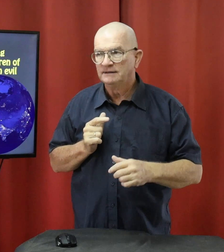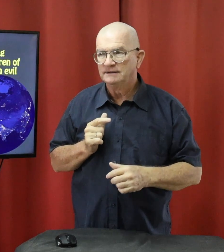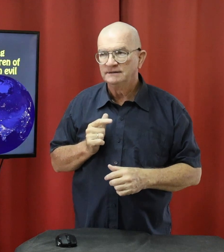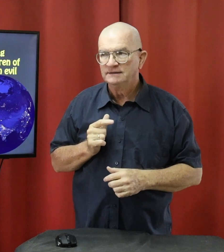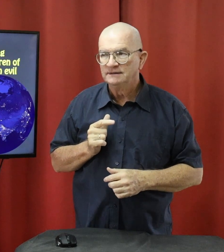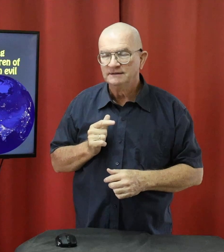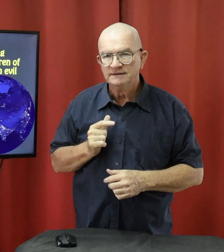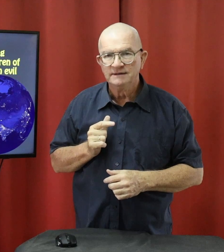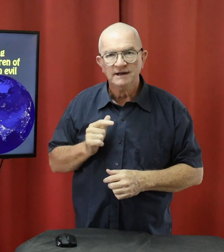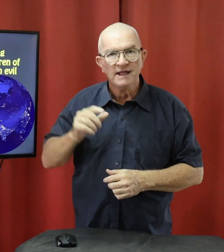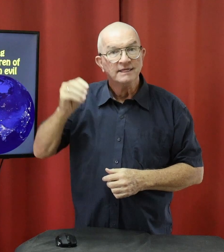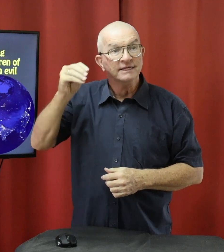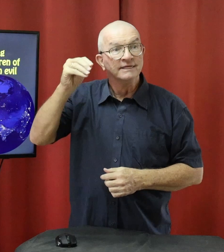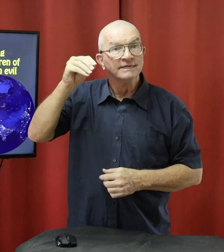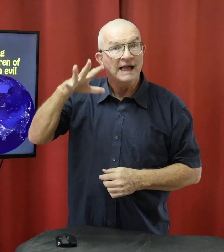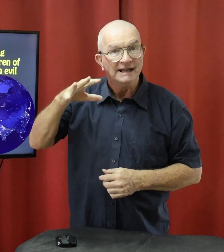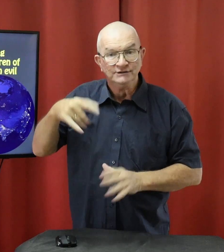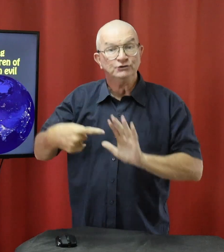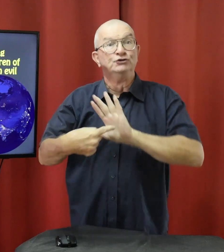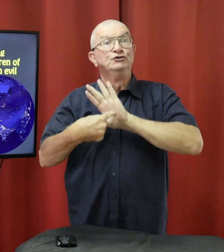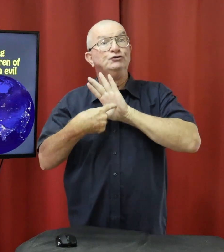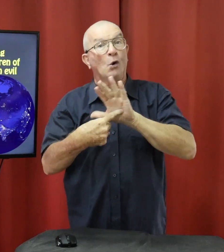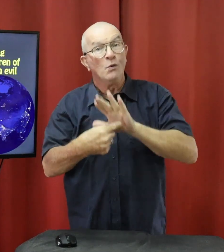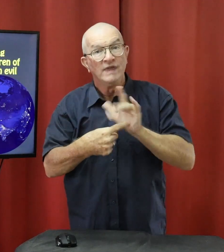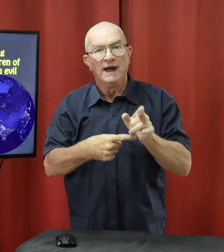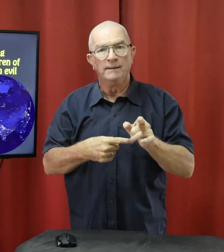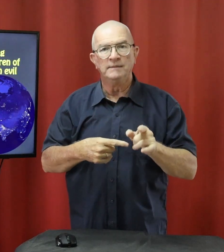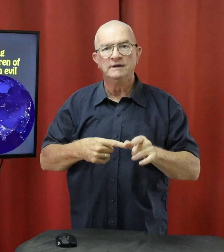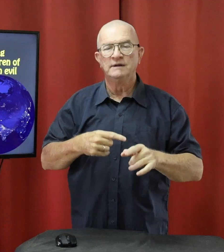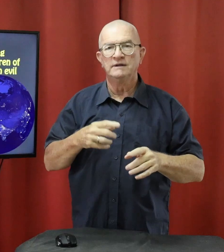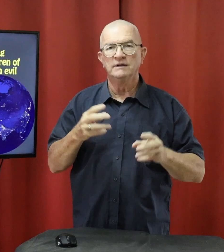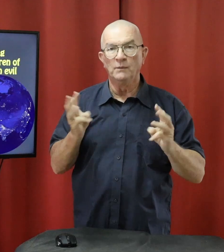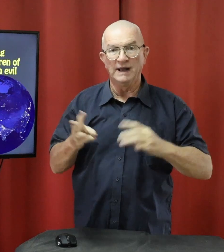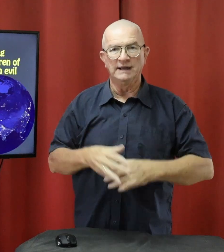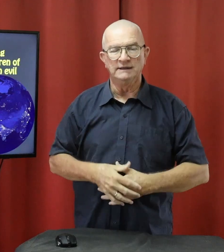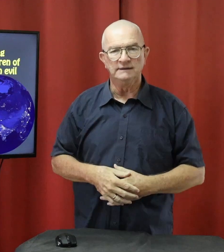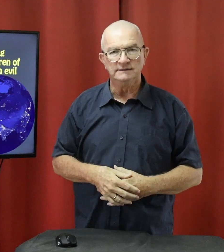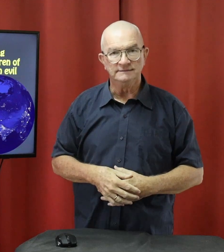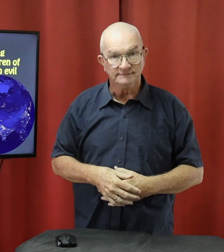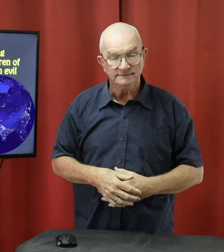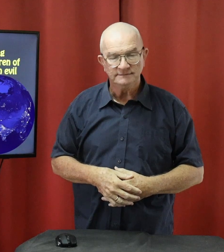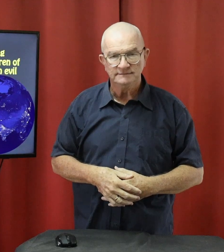like a light to show them the way.